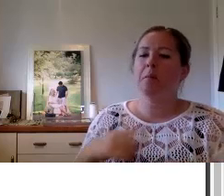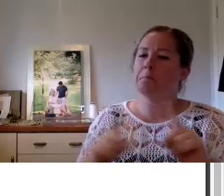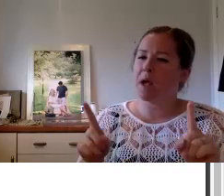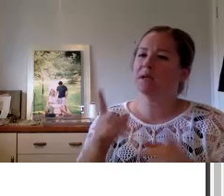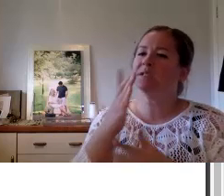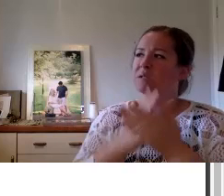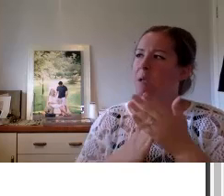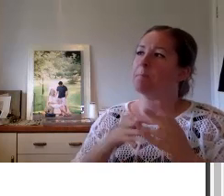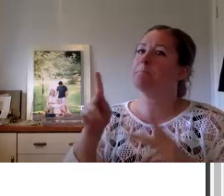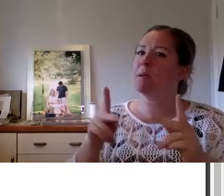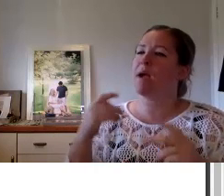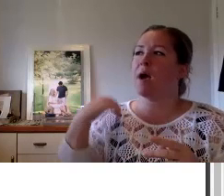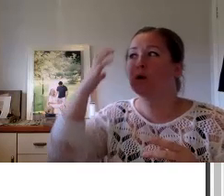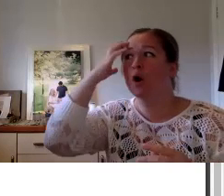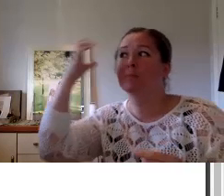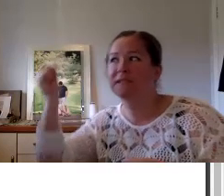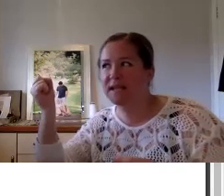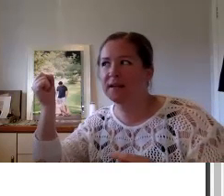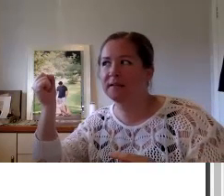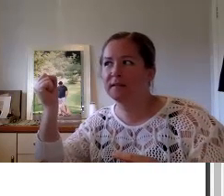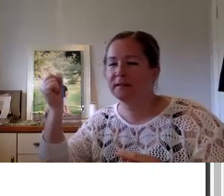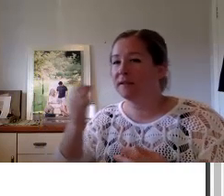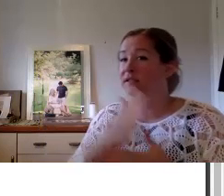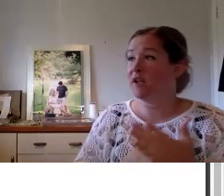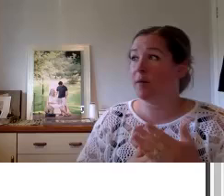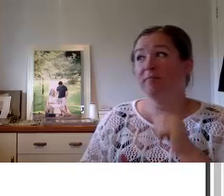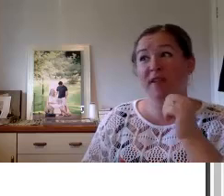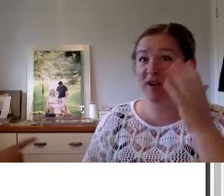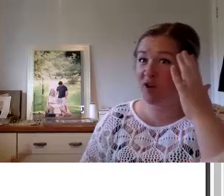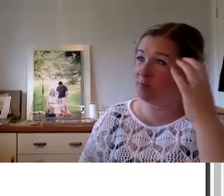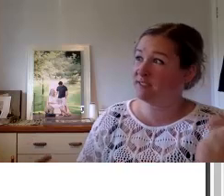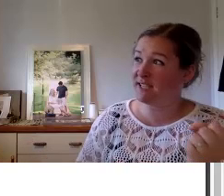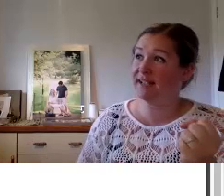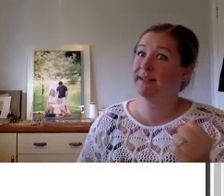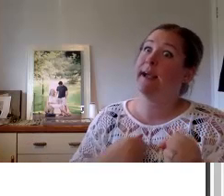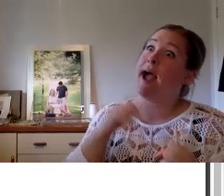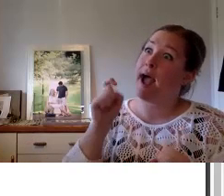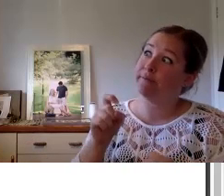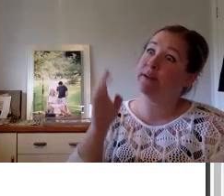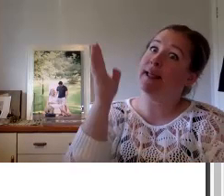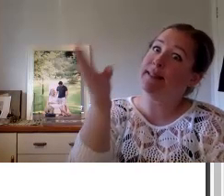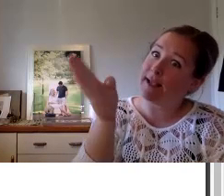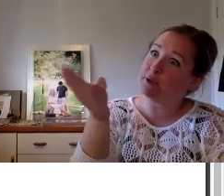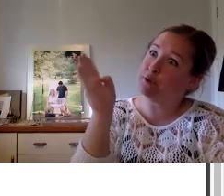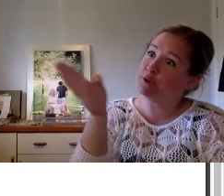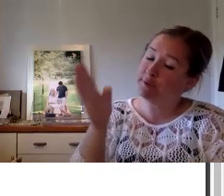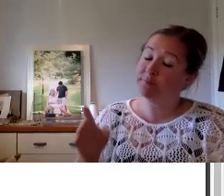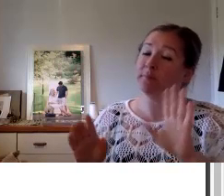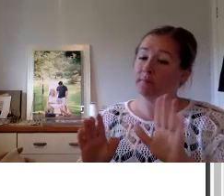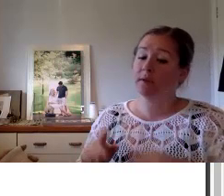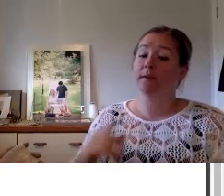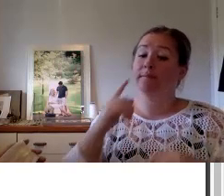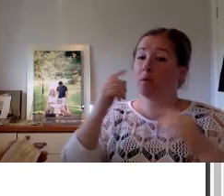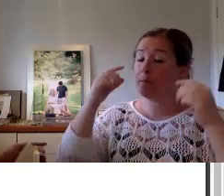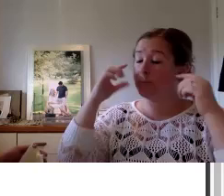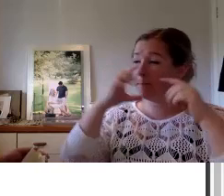really awful. But sometimes people, you know, it's a little bit of common sense on what's happening, especially, you